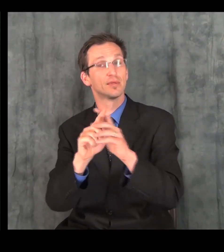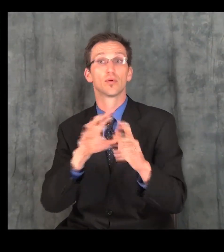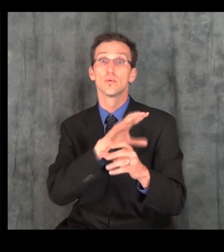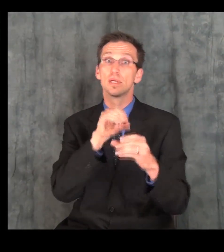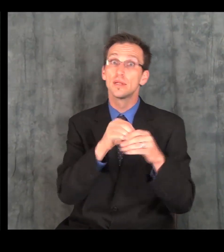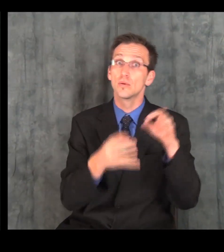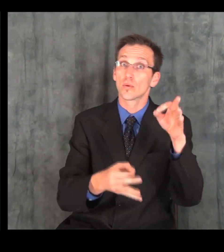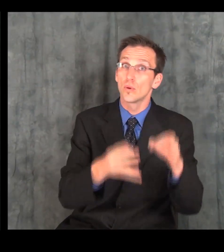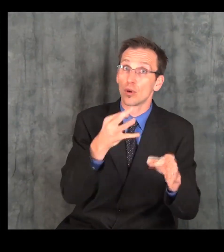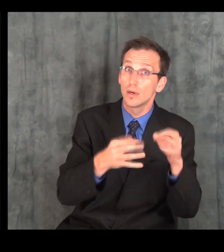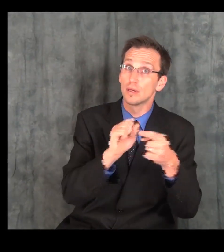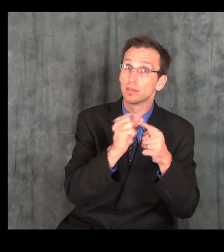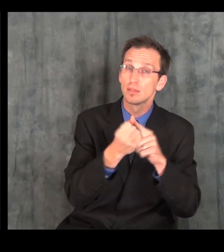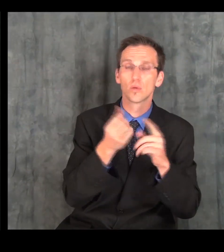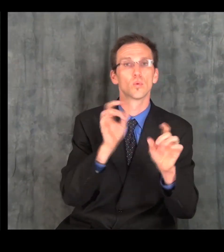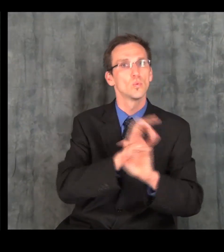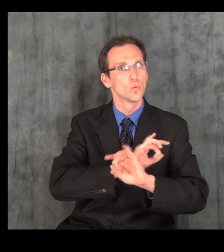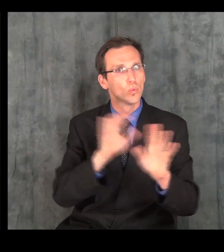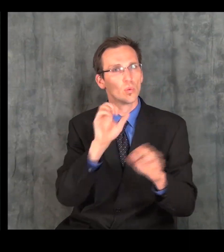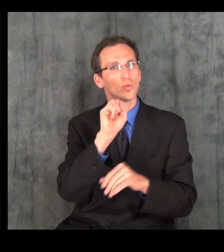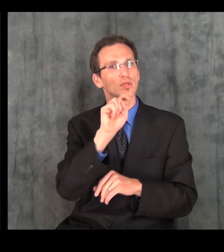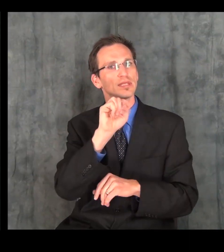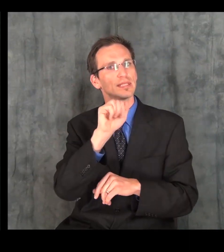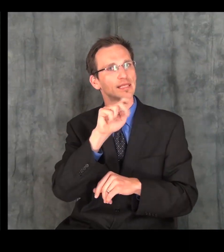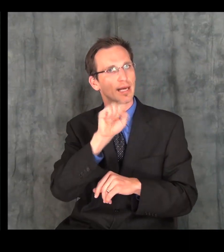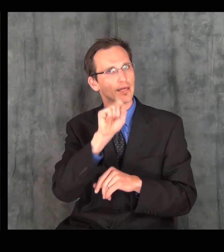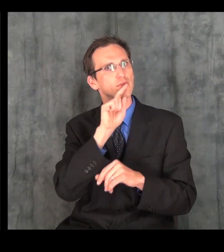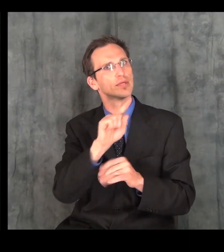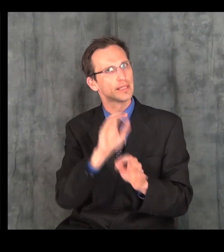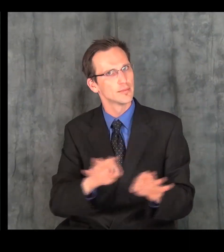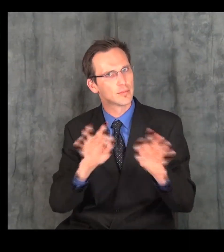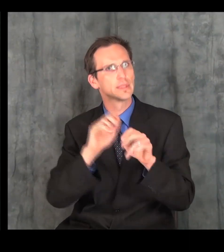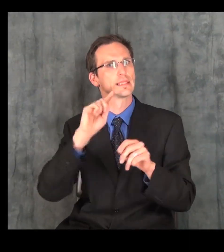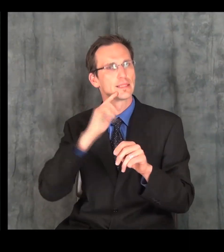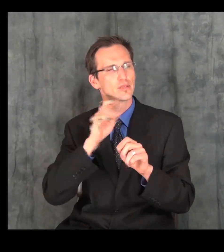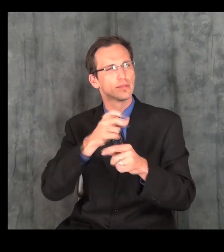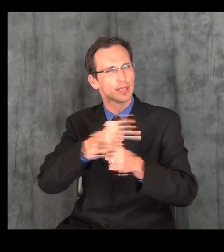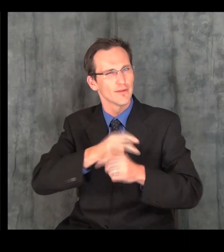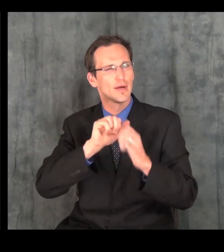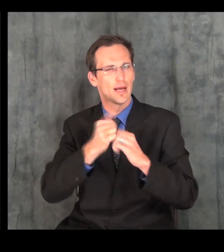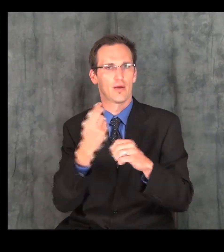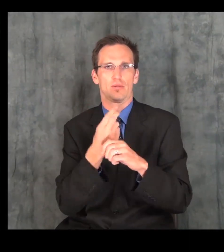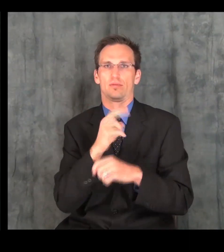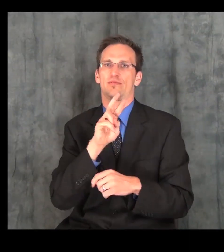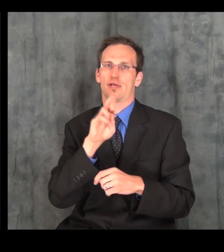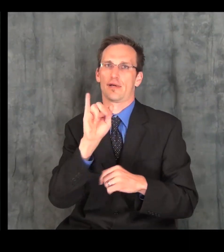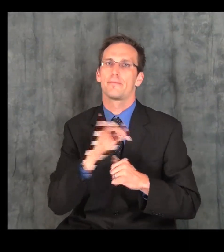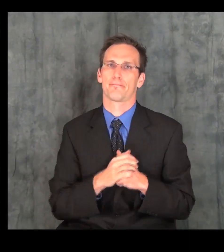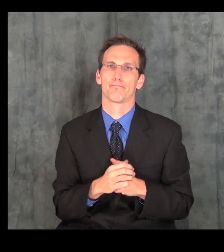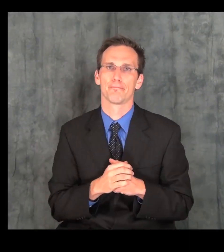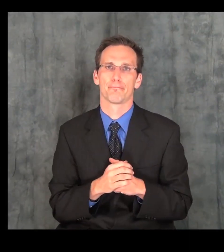when there are high stakes involved, that we should be very careful about how we use it.